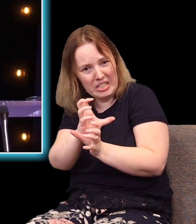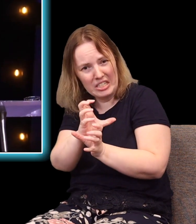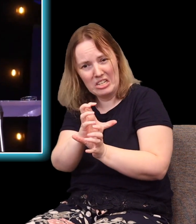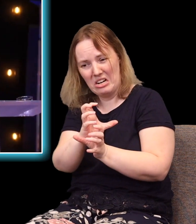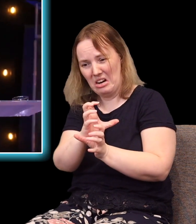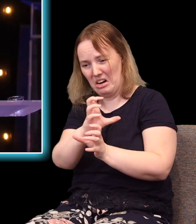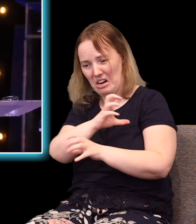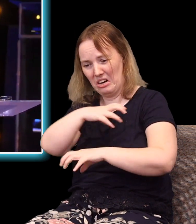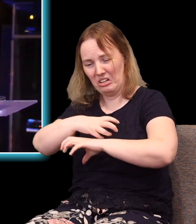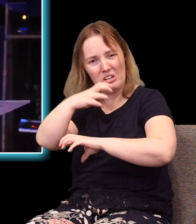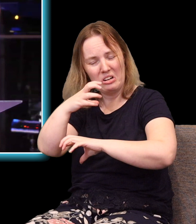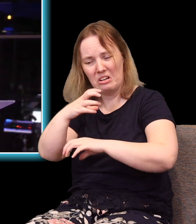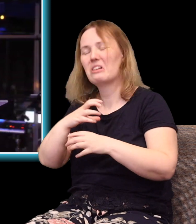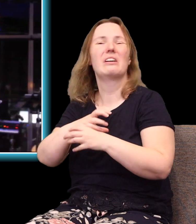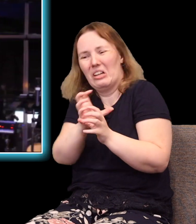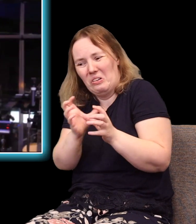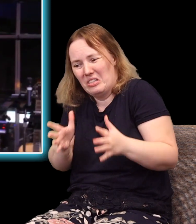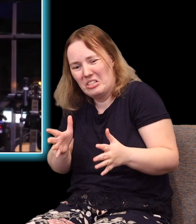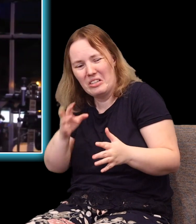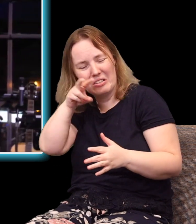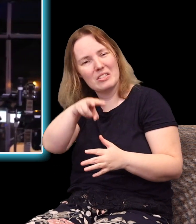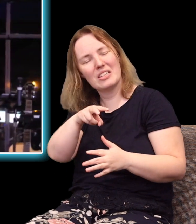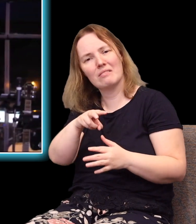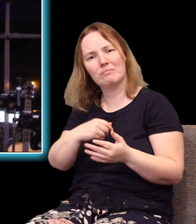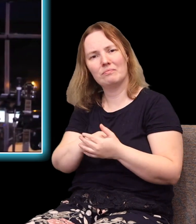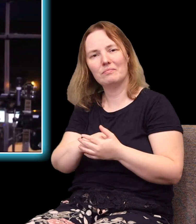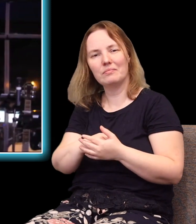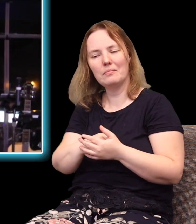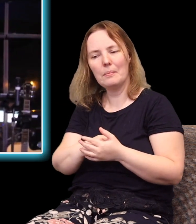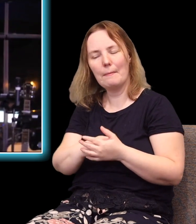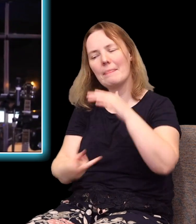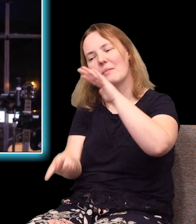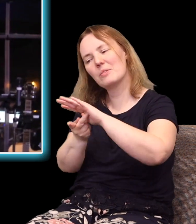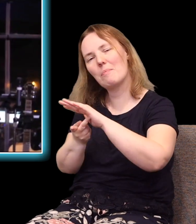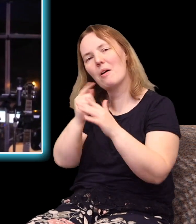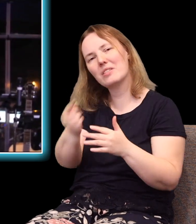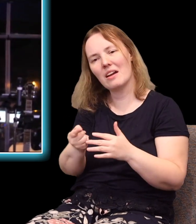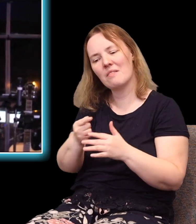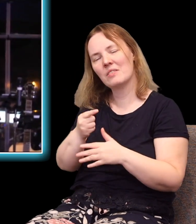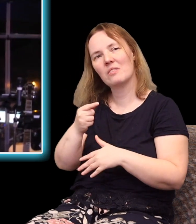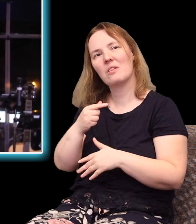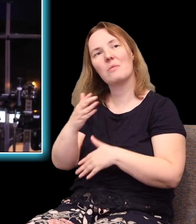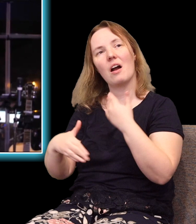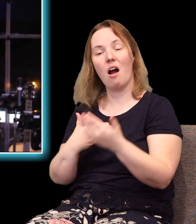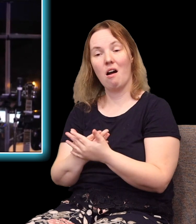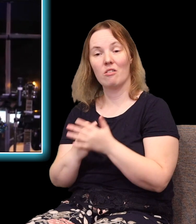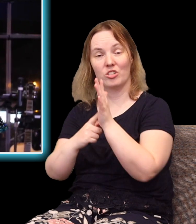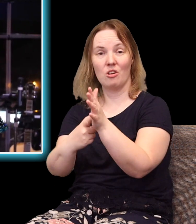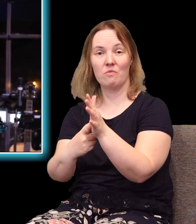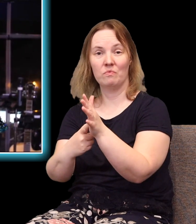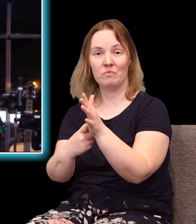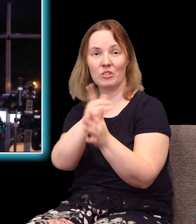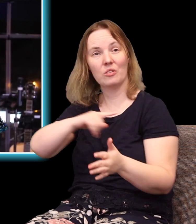been saved and transformed by the power of God. But I think it's a rather interesting insight. That's what Paul was saying when he said, we all show